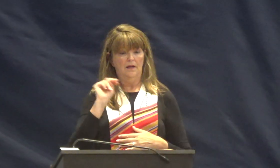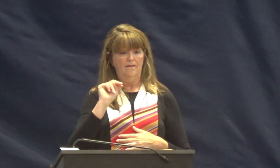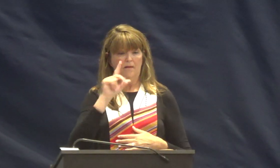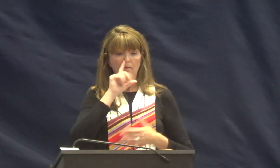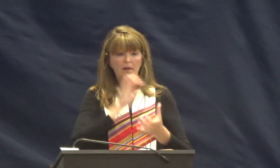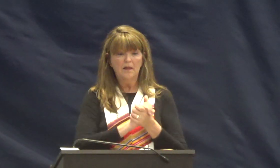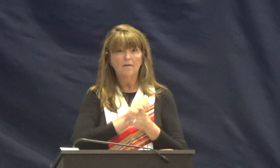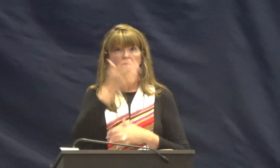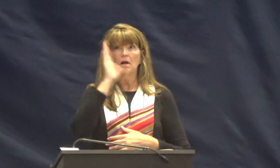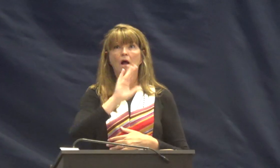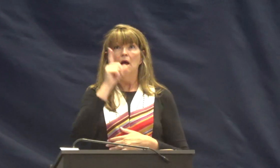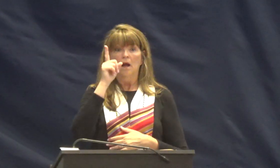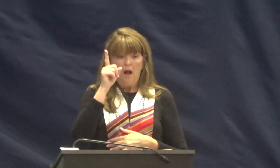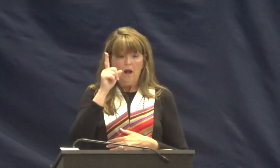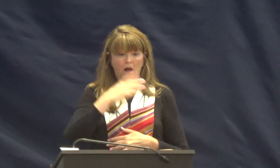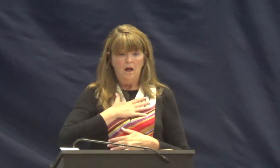The people of Nineveh believed God.